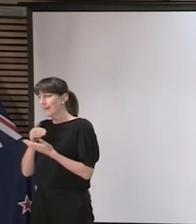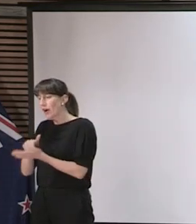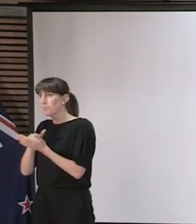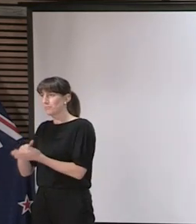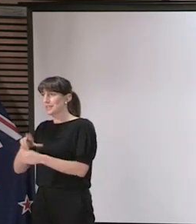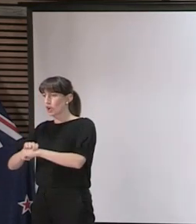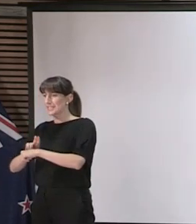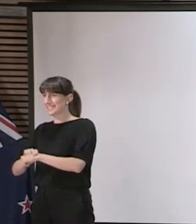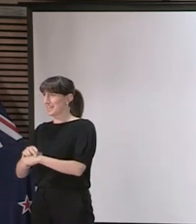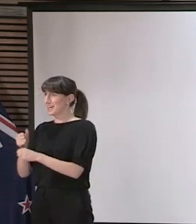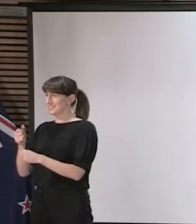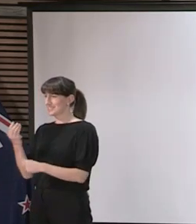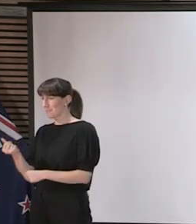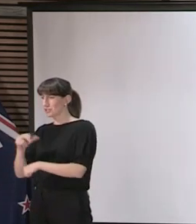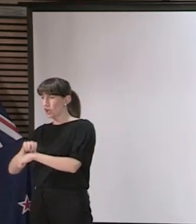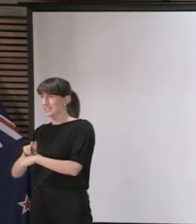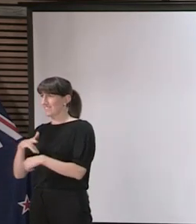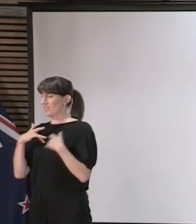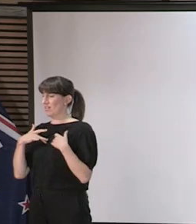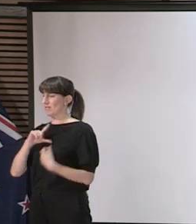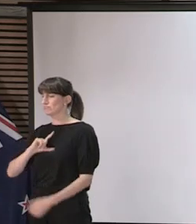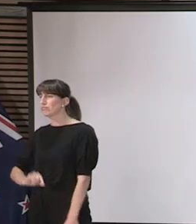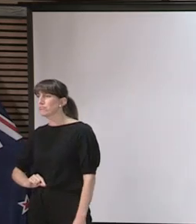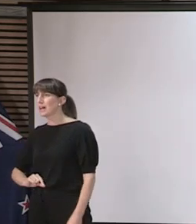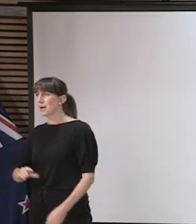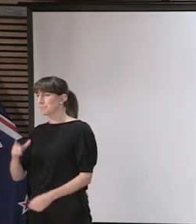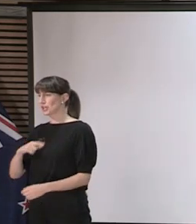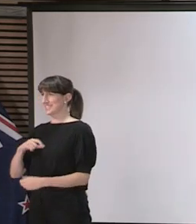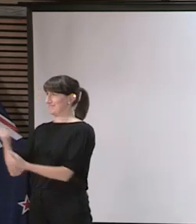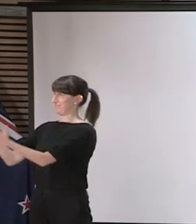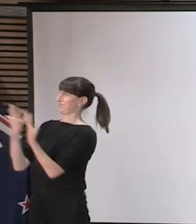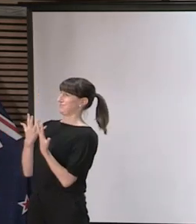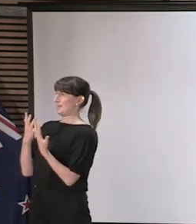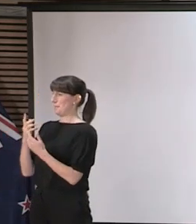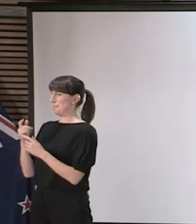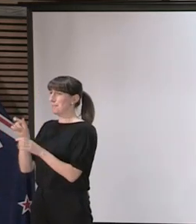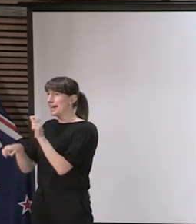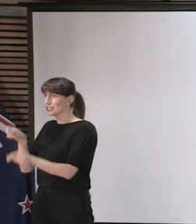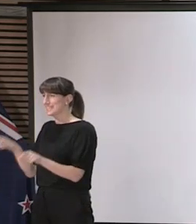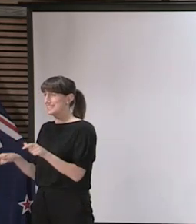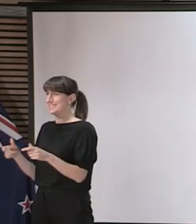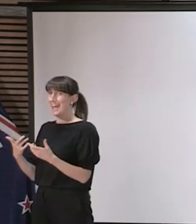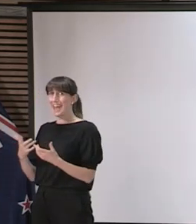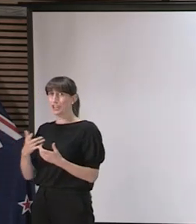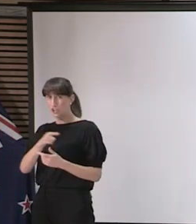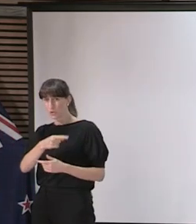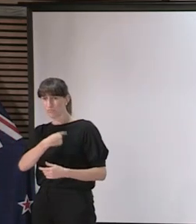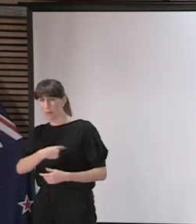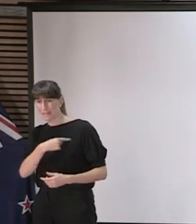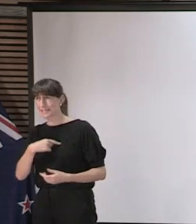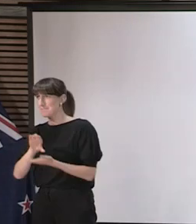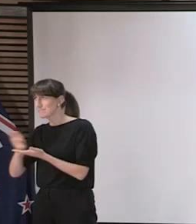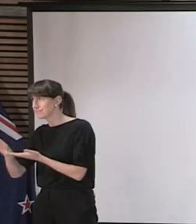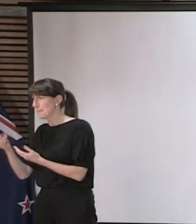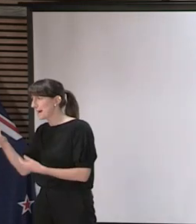that, and they just don't feel valued because they were expecting this money, they've spent it in their heads. So I think, as the Director General